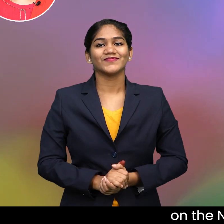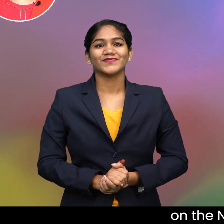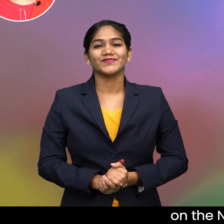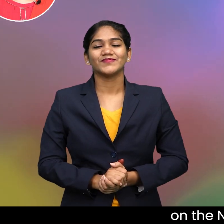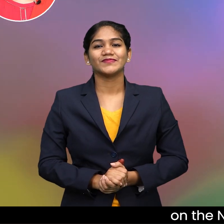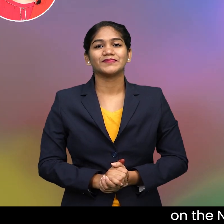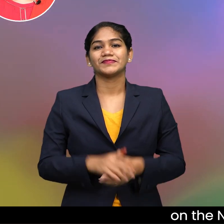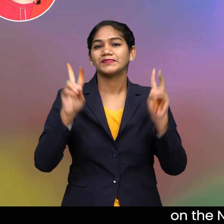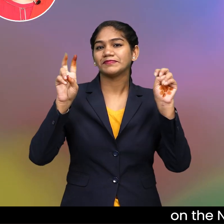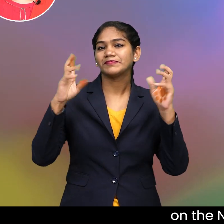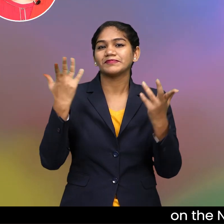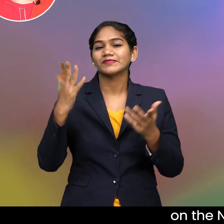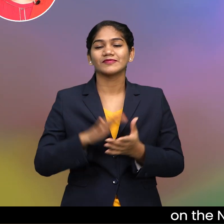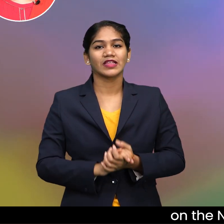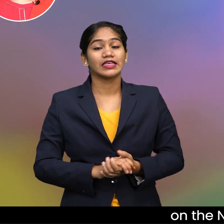On the nervous system.